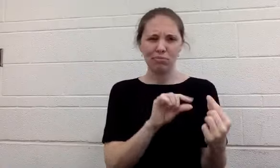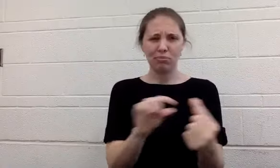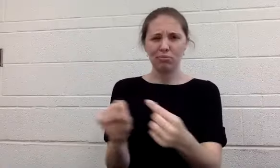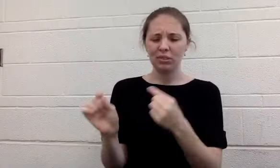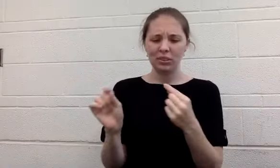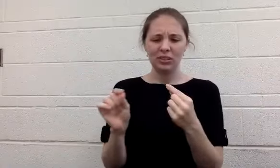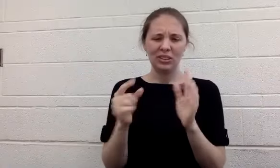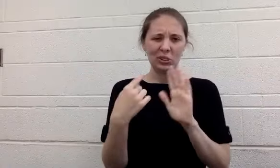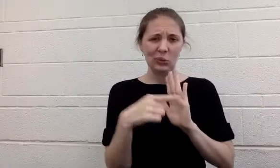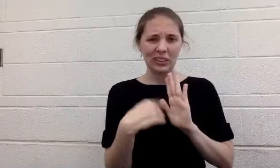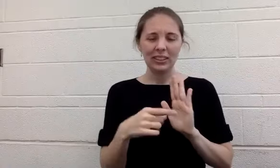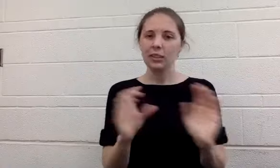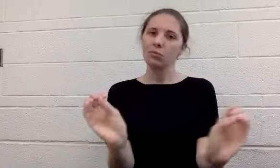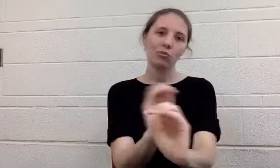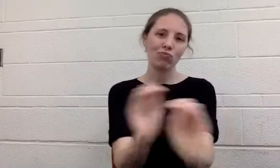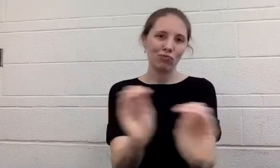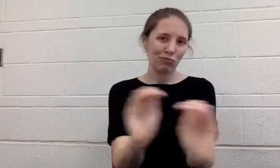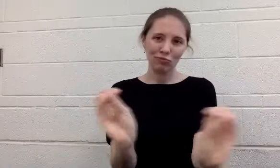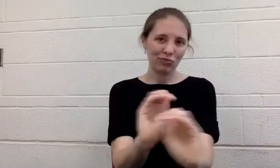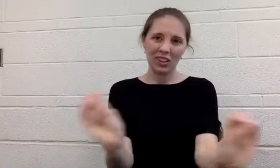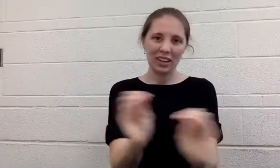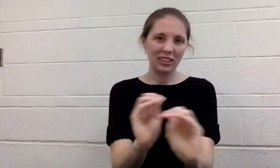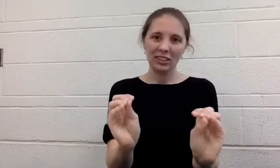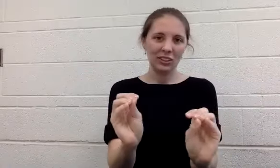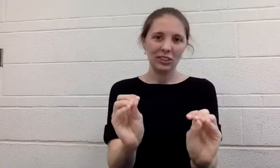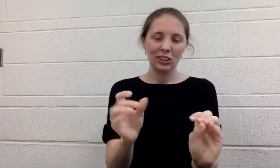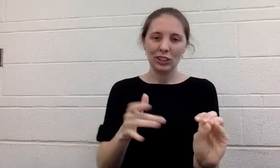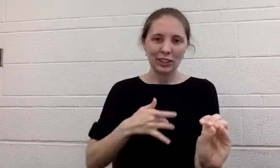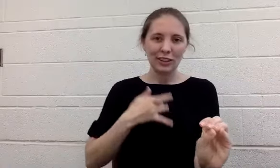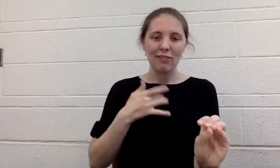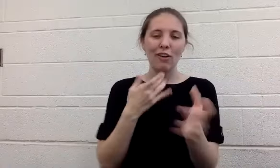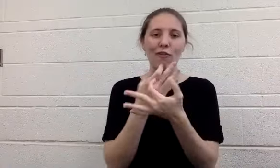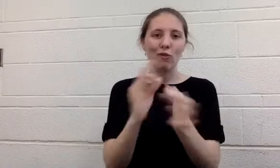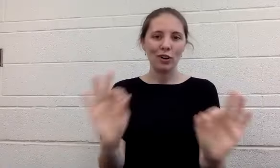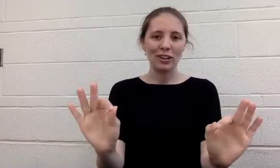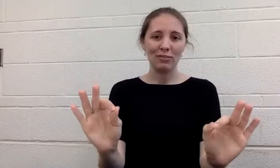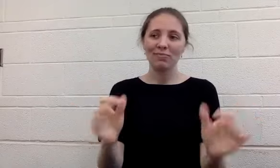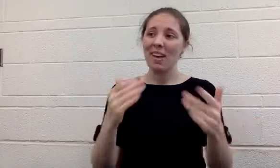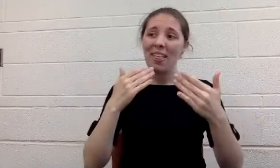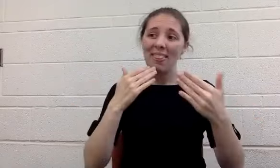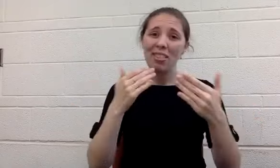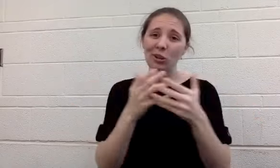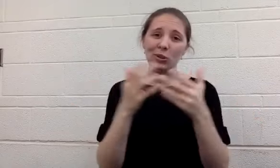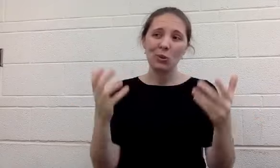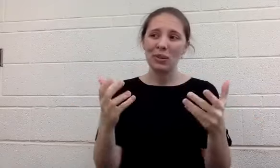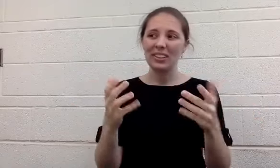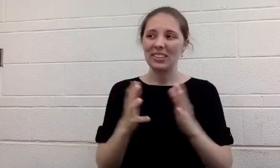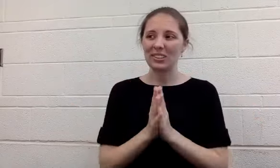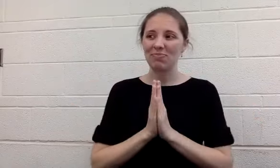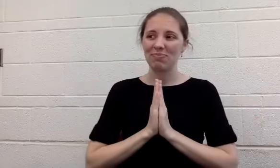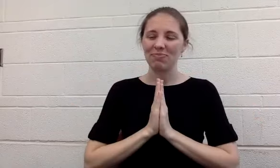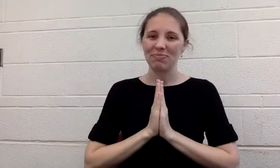and that we're just going to be okay. And that's just really what it is, because today it is okay. So Earl and I want to thank you guys.